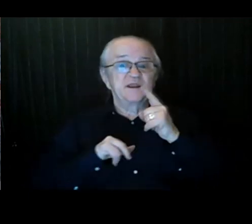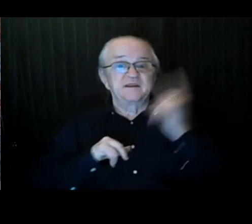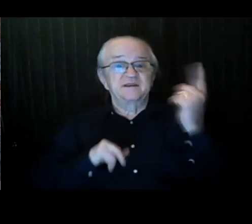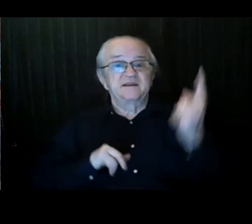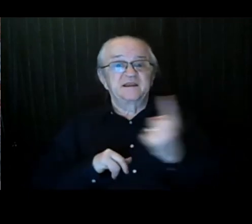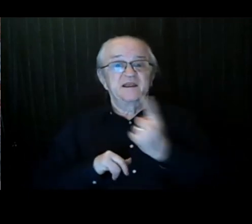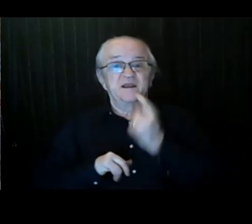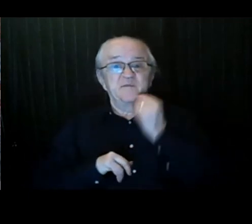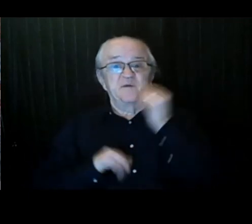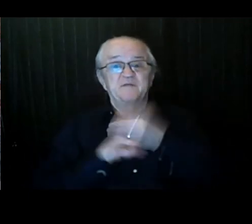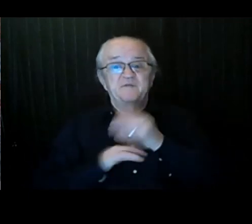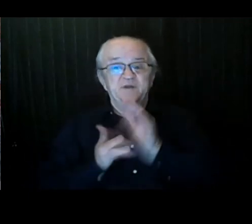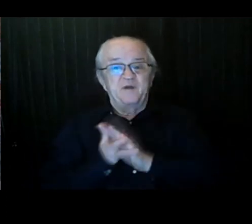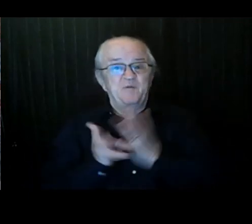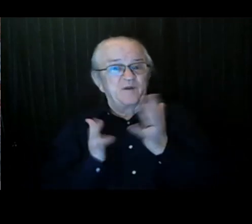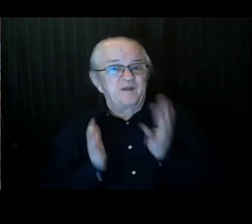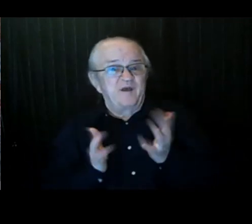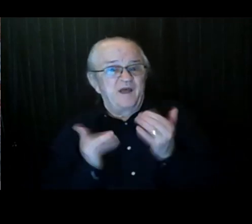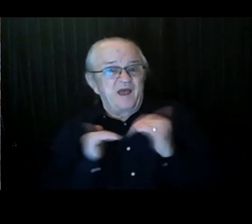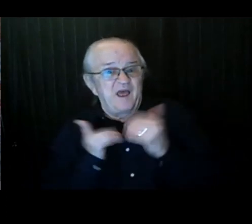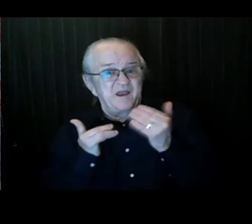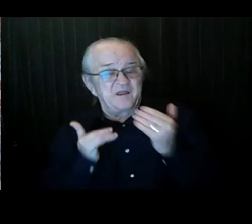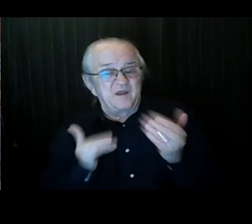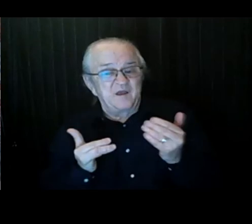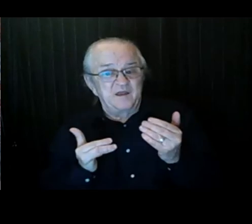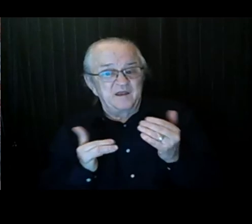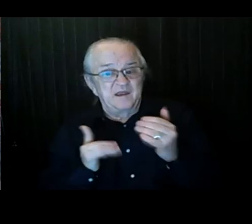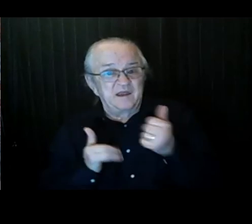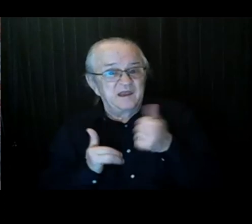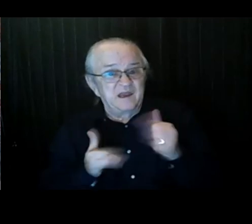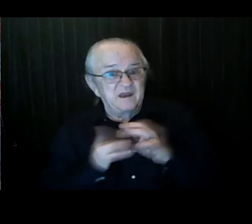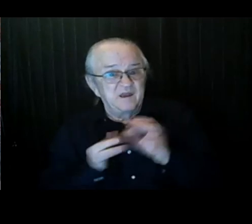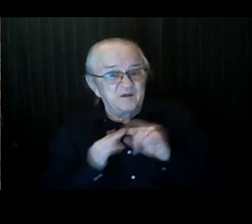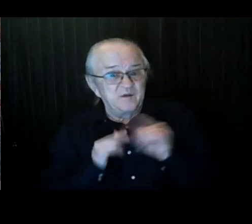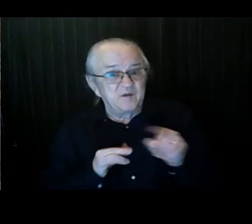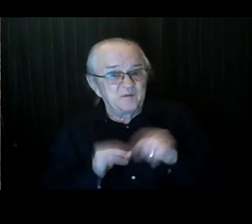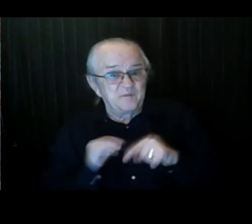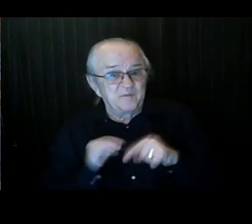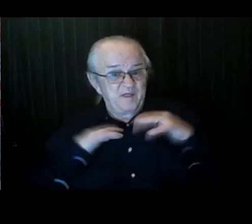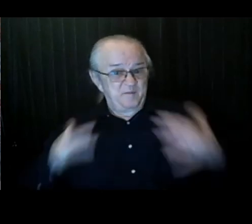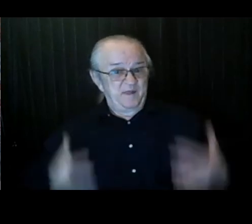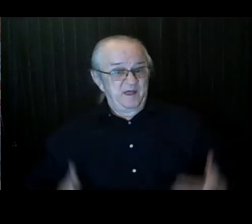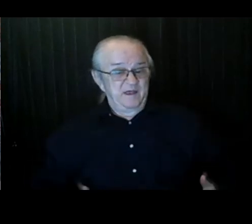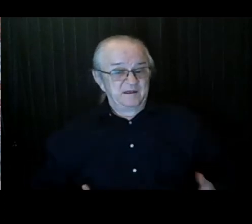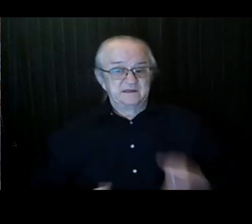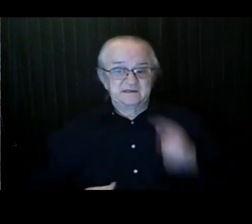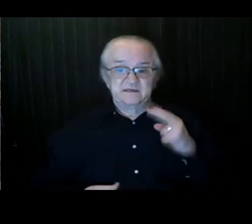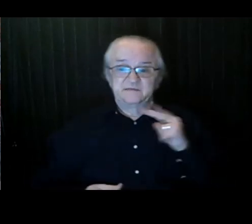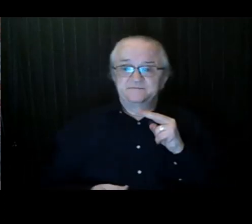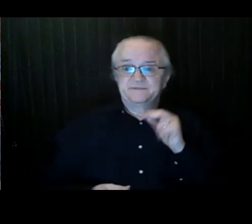to talk about how it was. How did it go? And I said, did anybody talk to you about the blouse? And she's like,